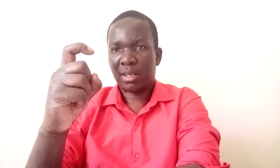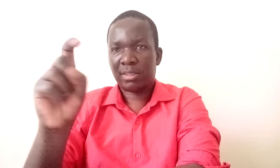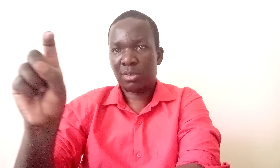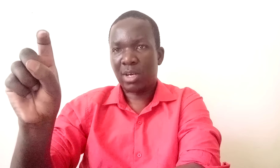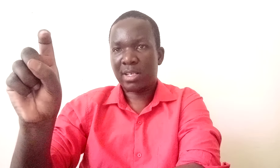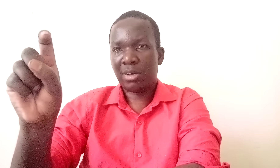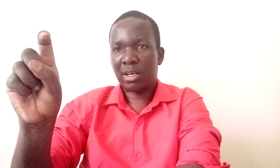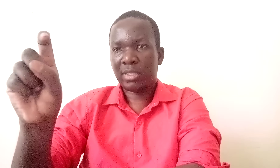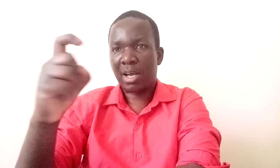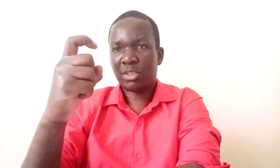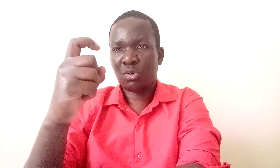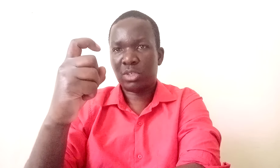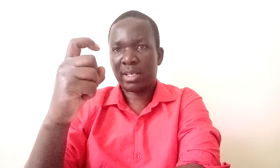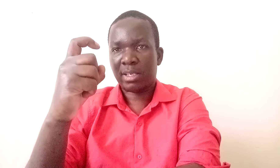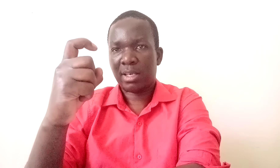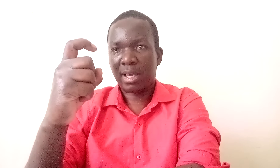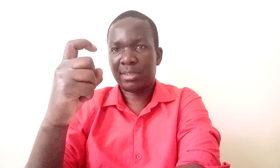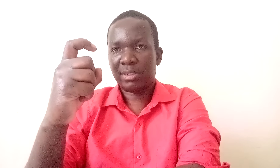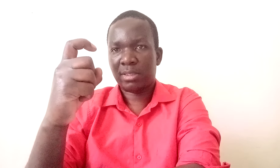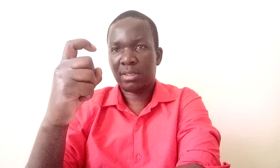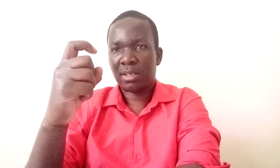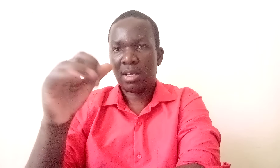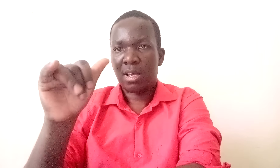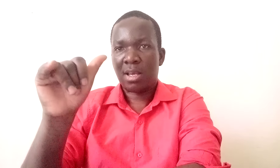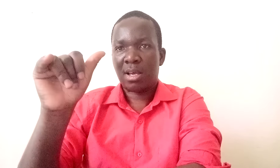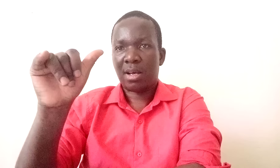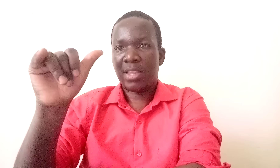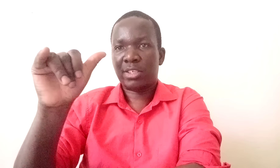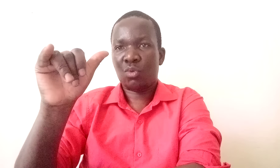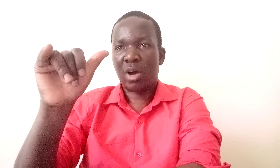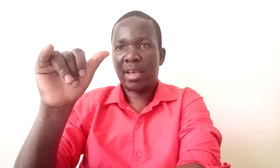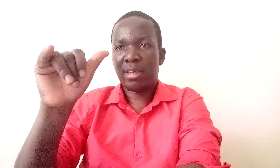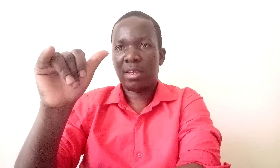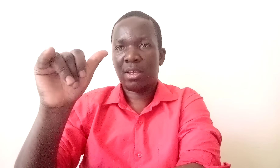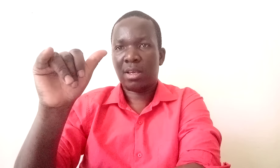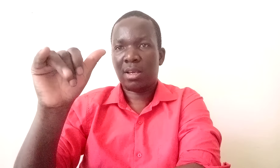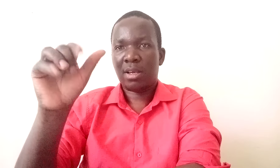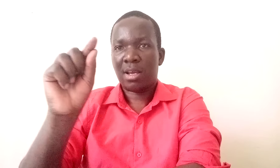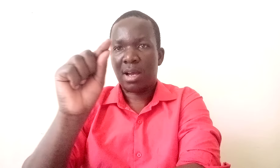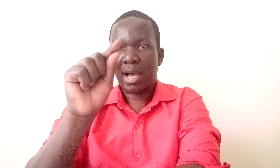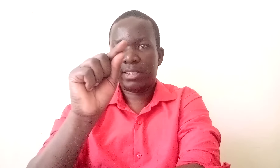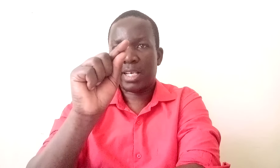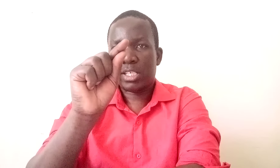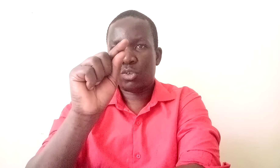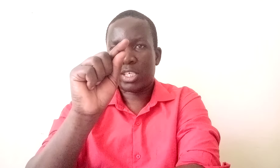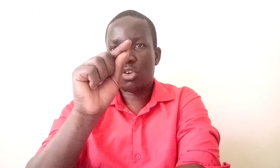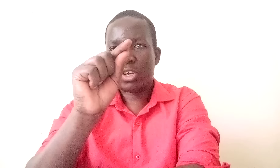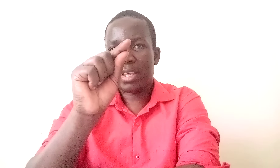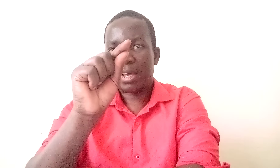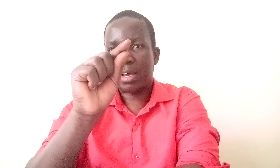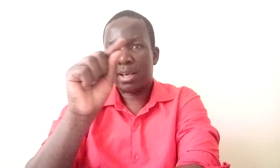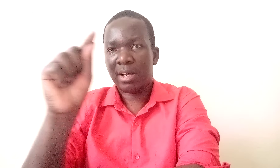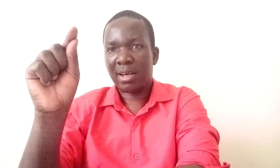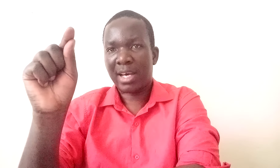X. Look at how, see how it looks like. X, that's Y, and Z you just draw in the air. That